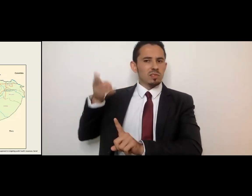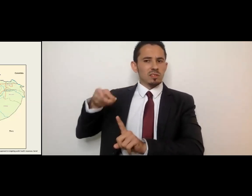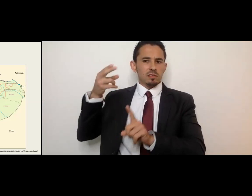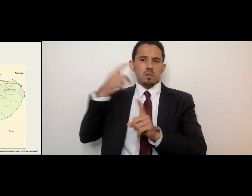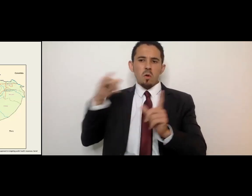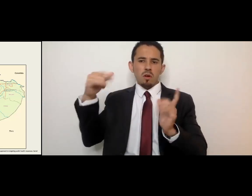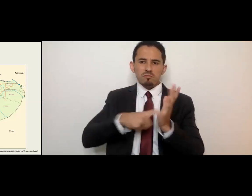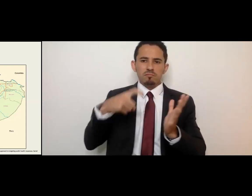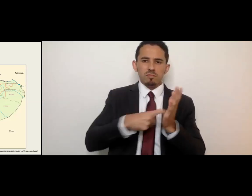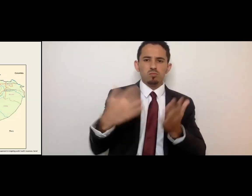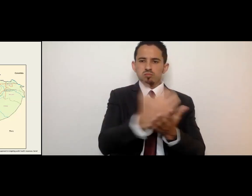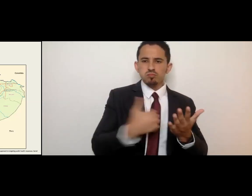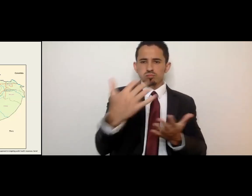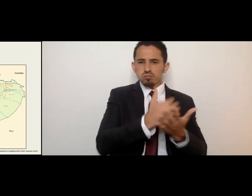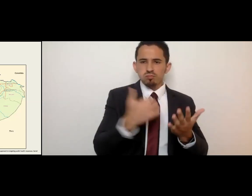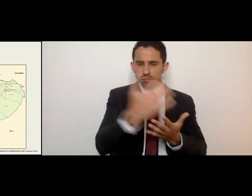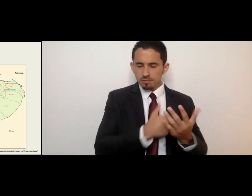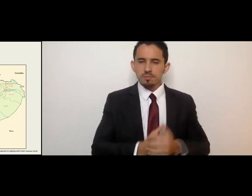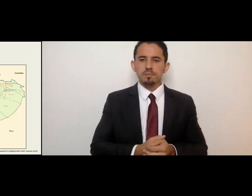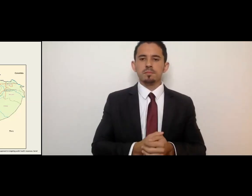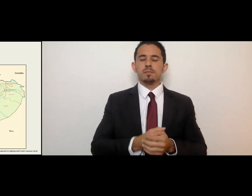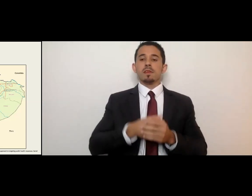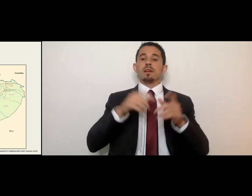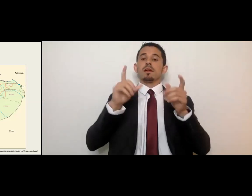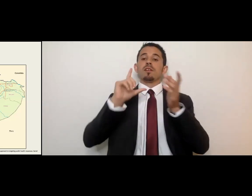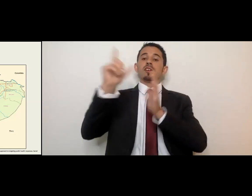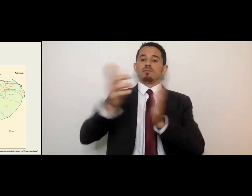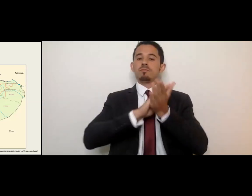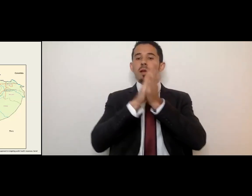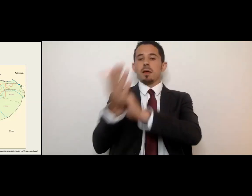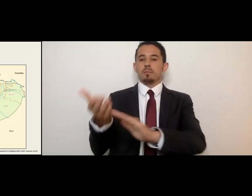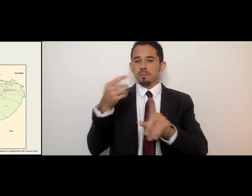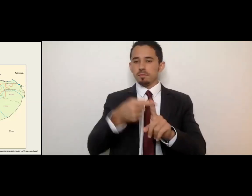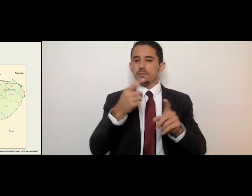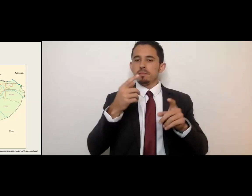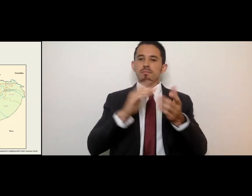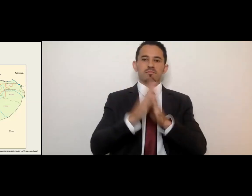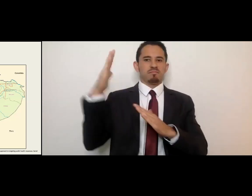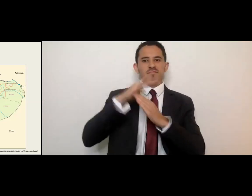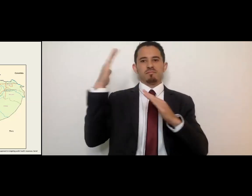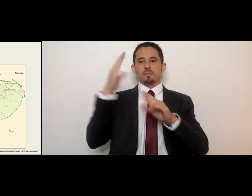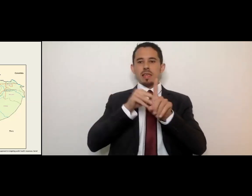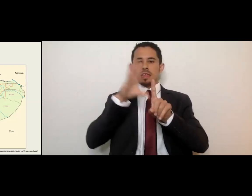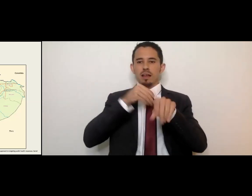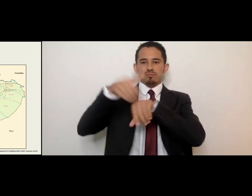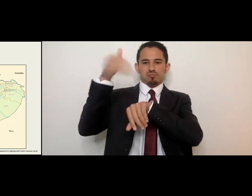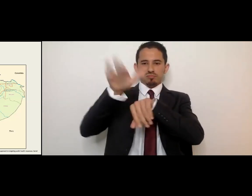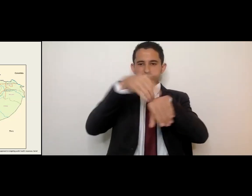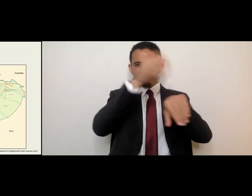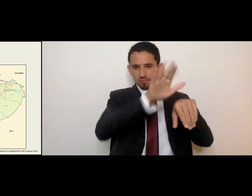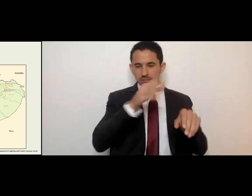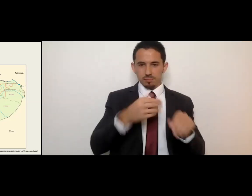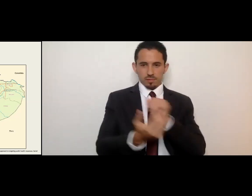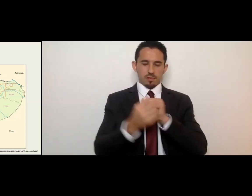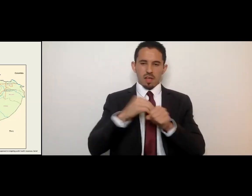El Oro is known for its historic gold mining, its history of gold mining. Later on, it became one of the